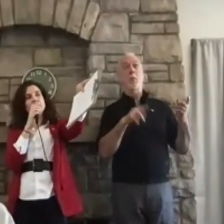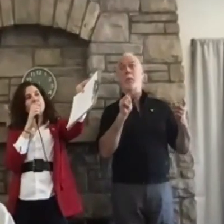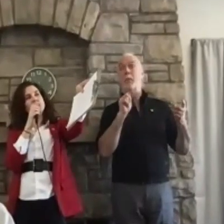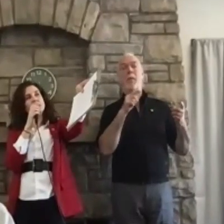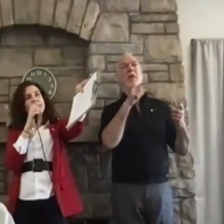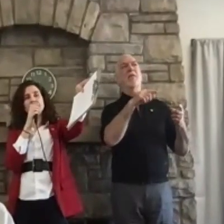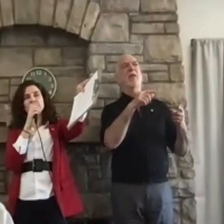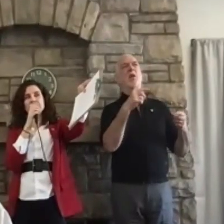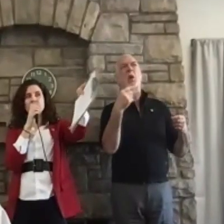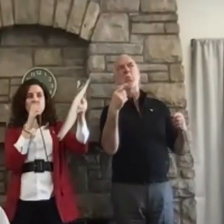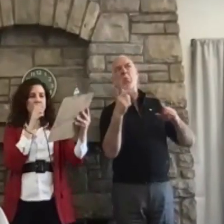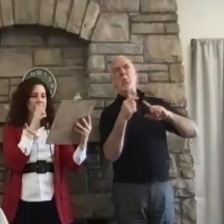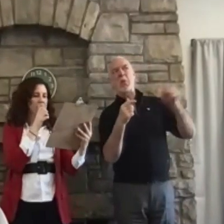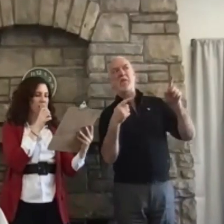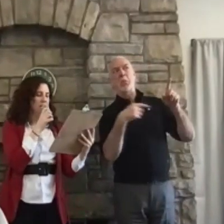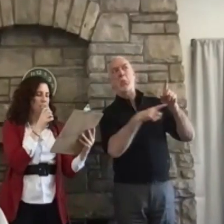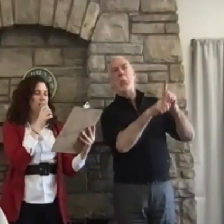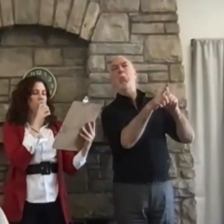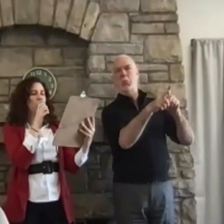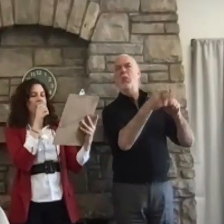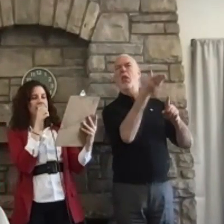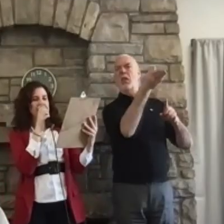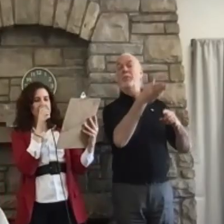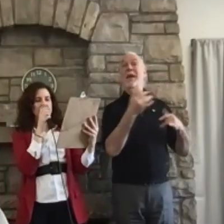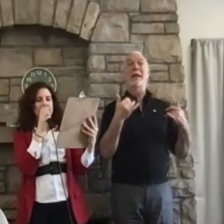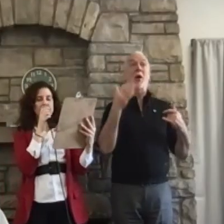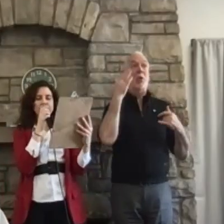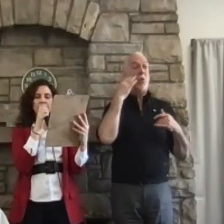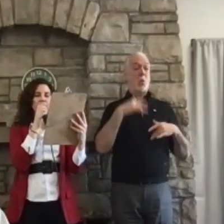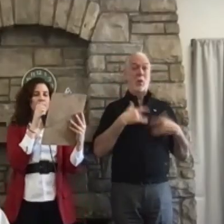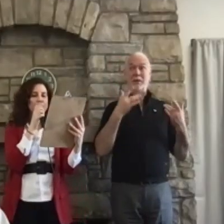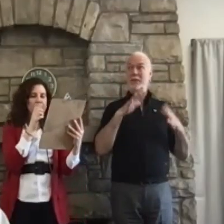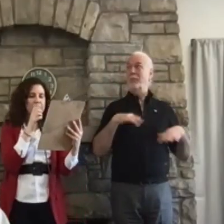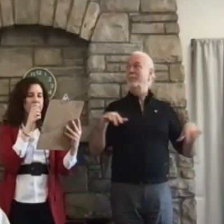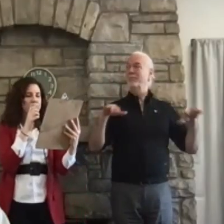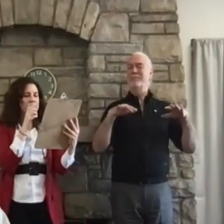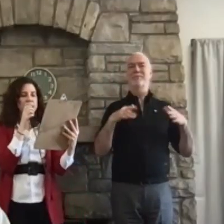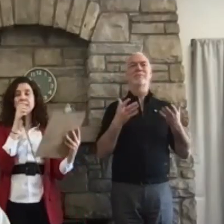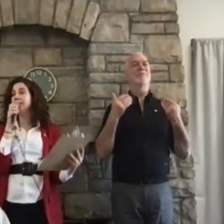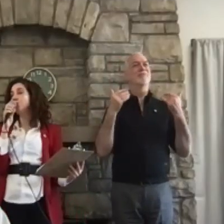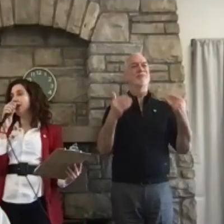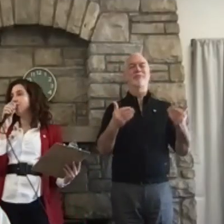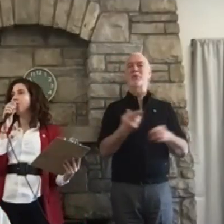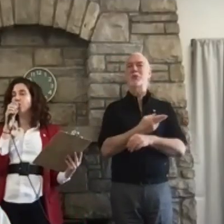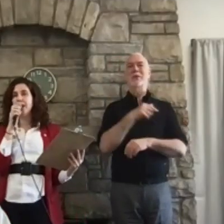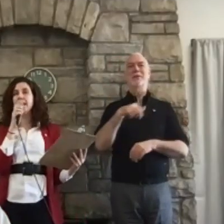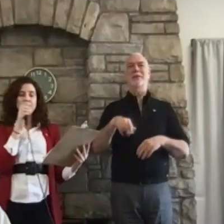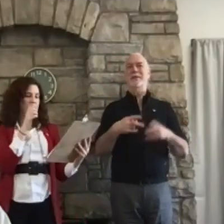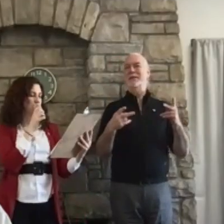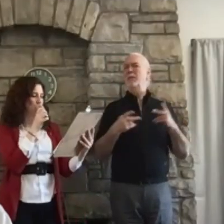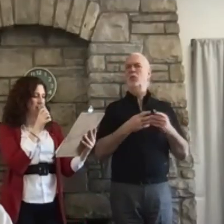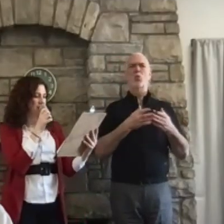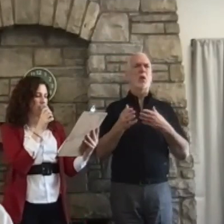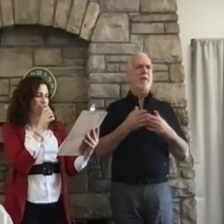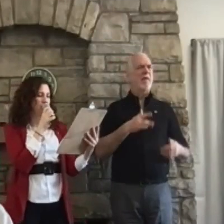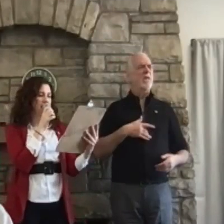go to the left outside the hall. So now that we're oriented, feel free to make use of the space in whatever way